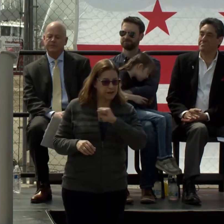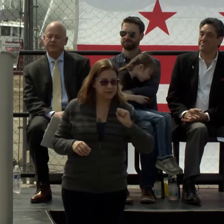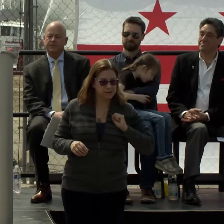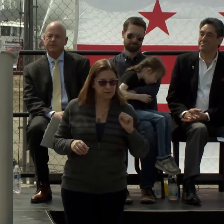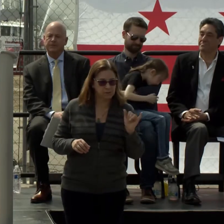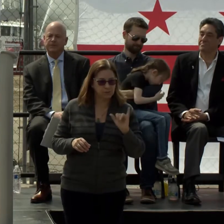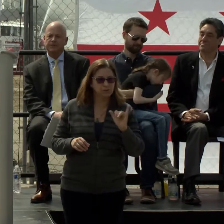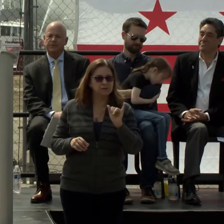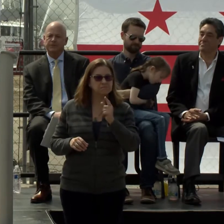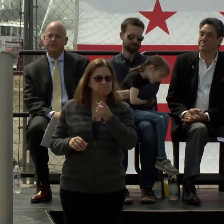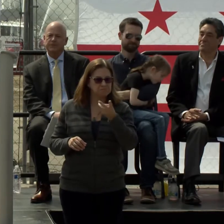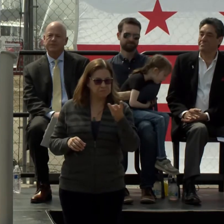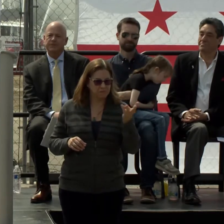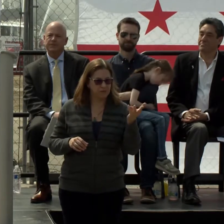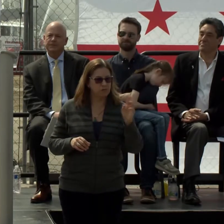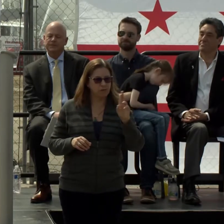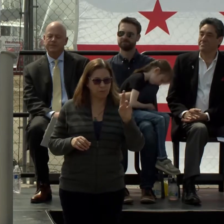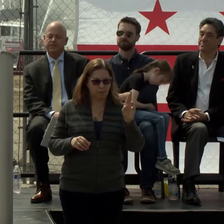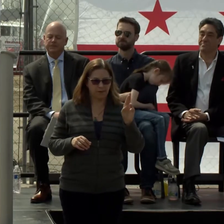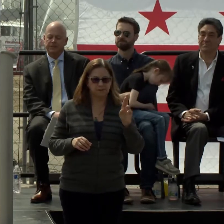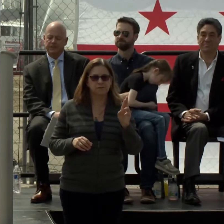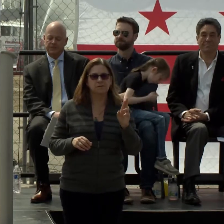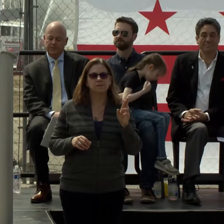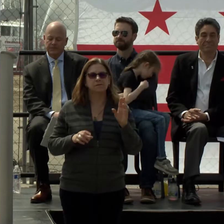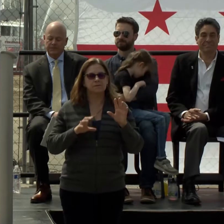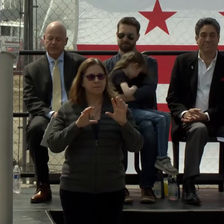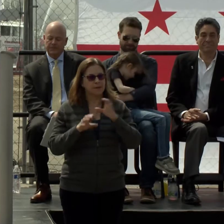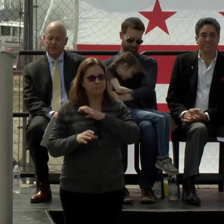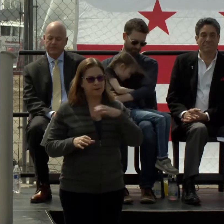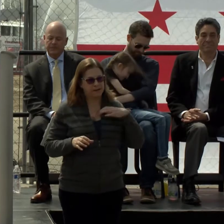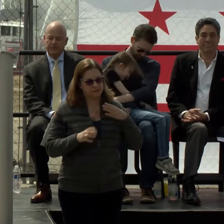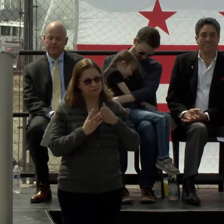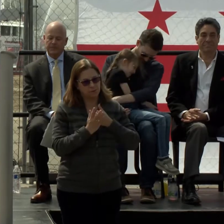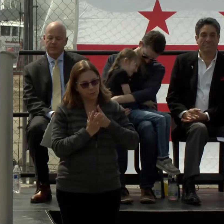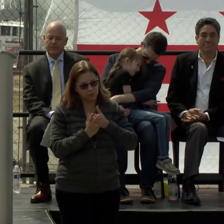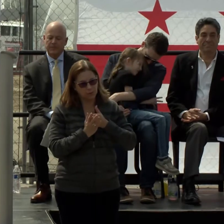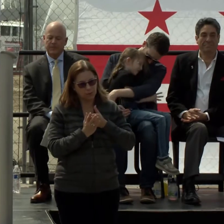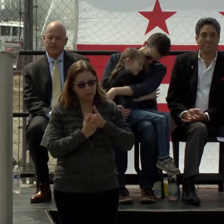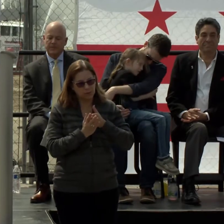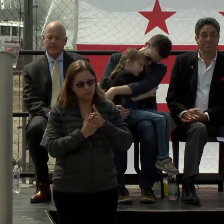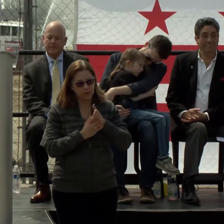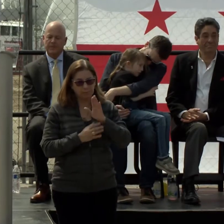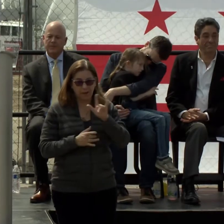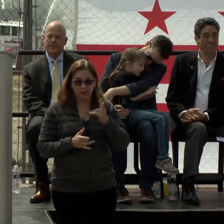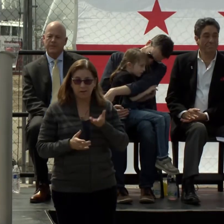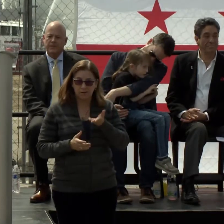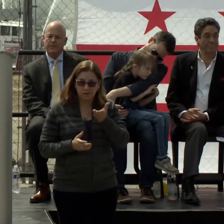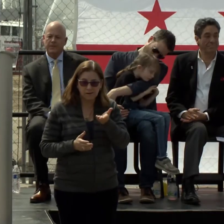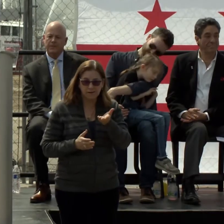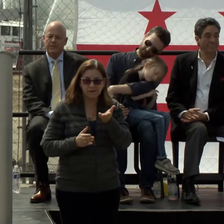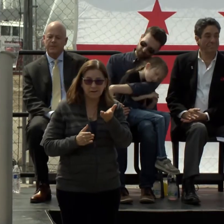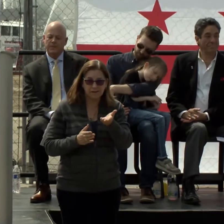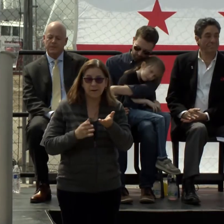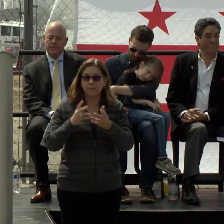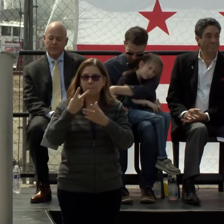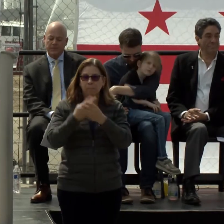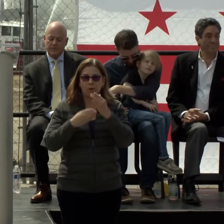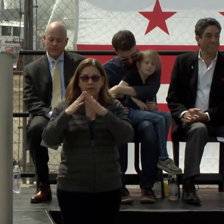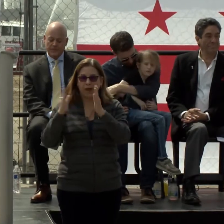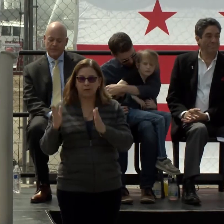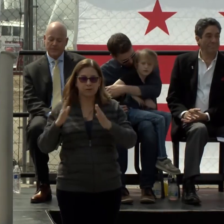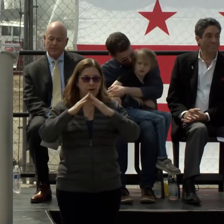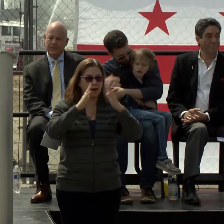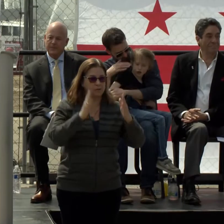several Republican committees in both houses. So you know they must